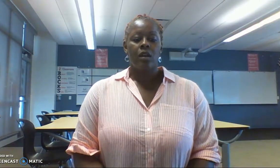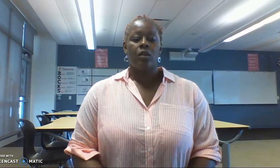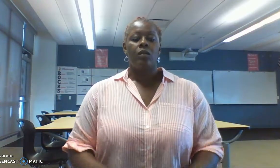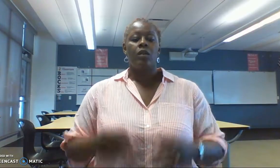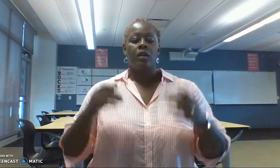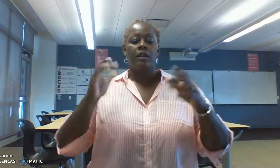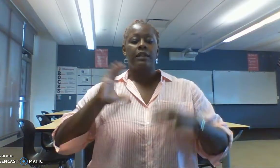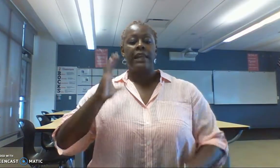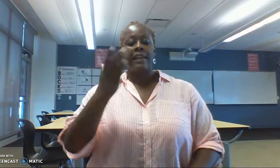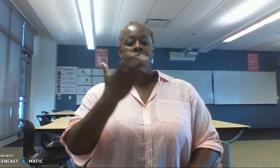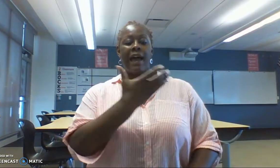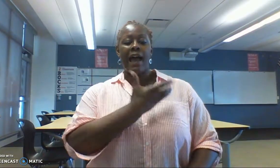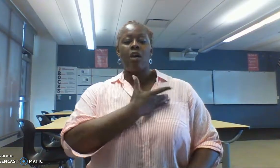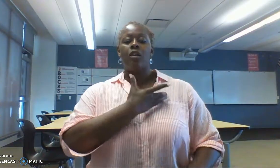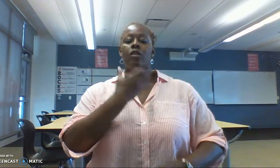So, let our